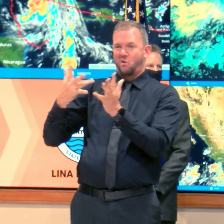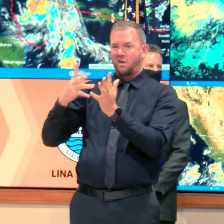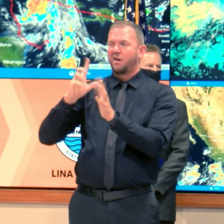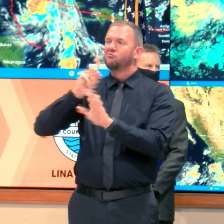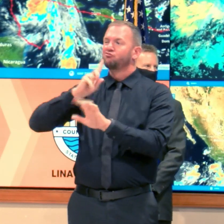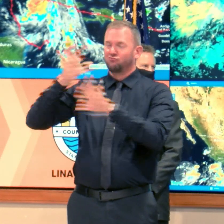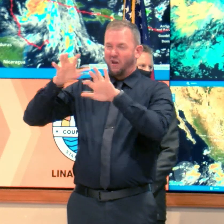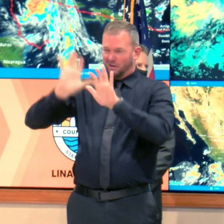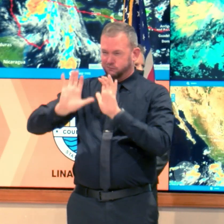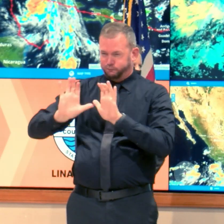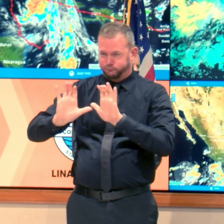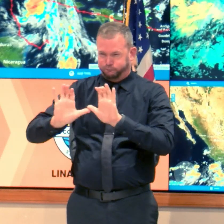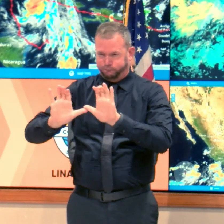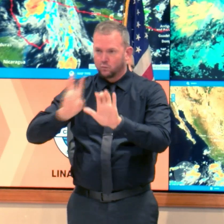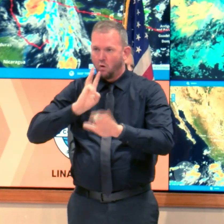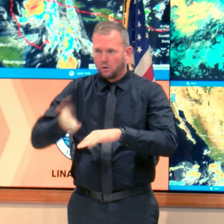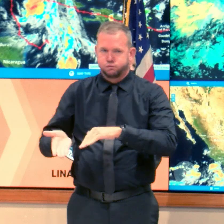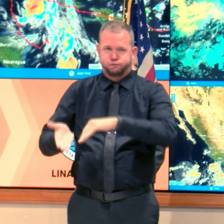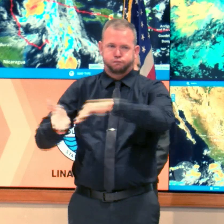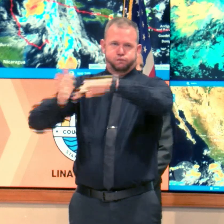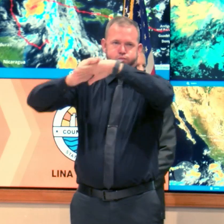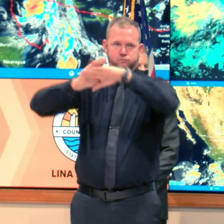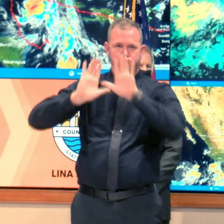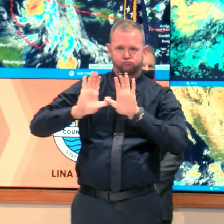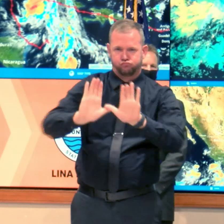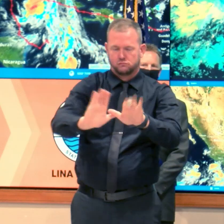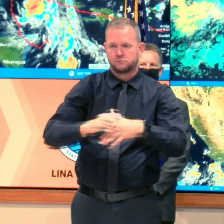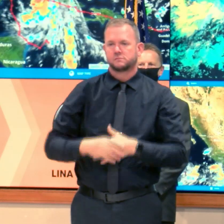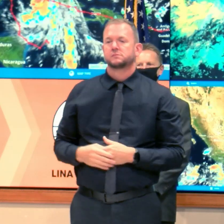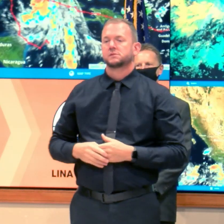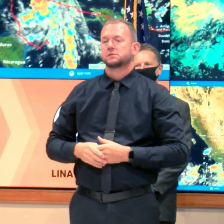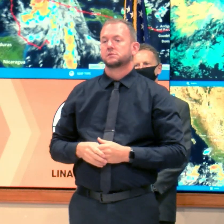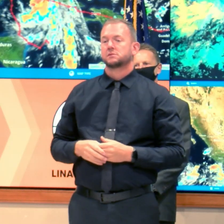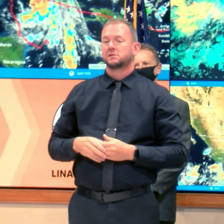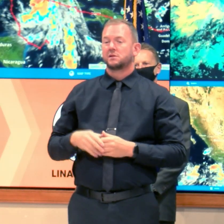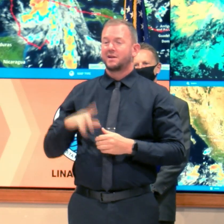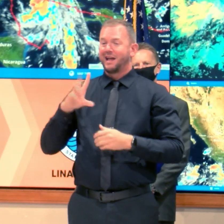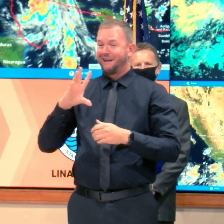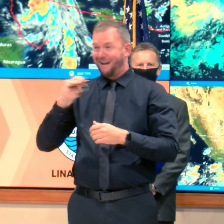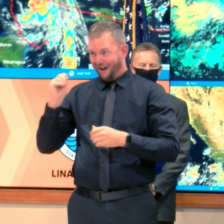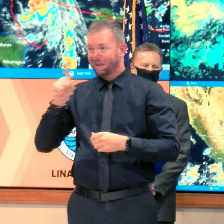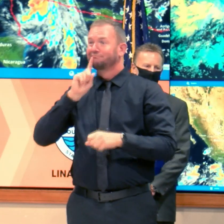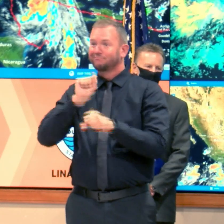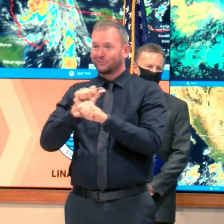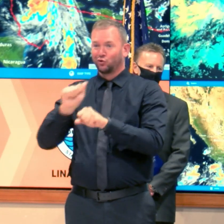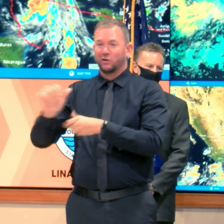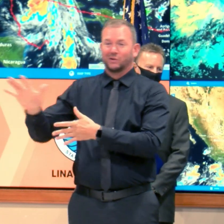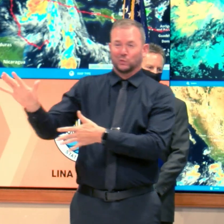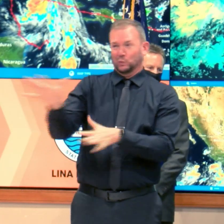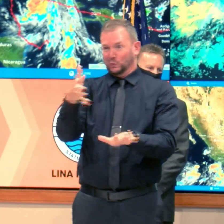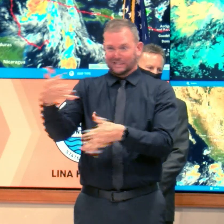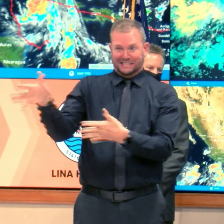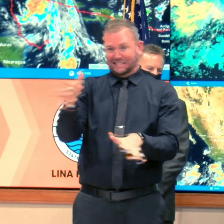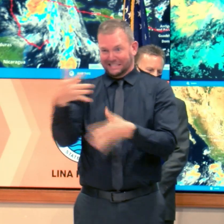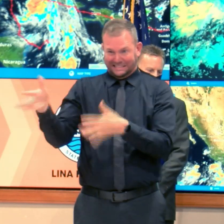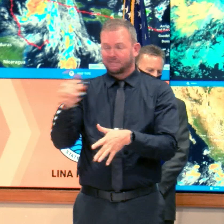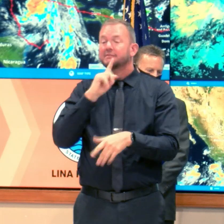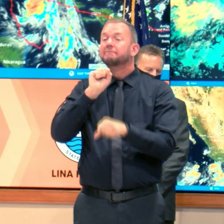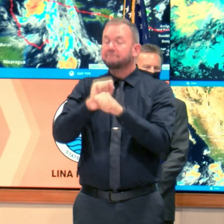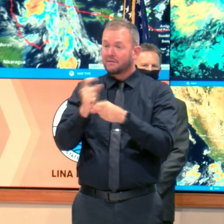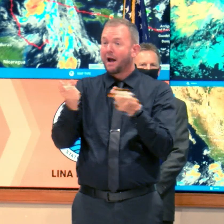wind. And if that happens, we have to remember what we've said before, which